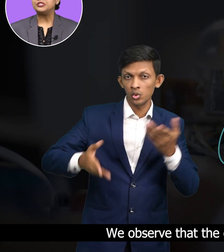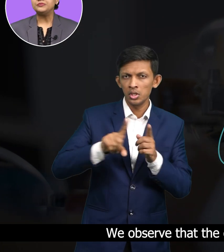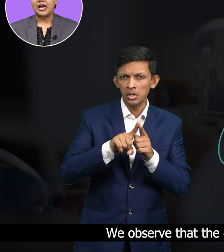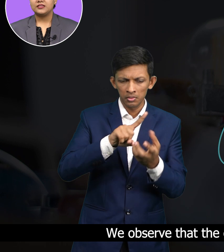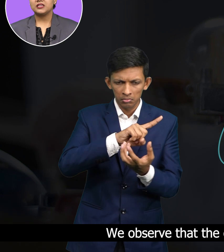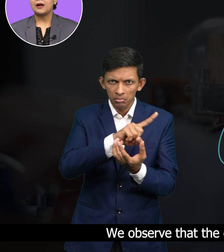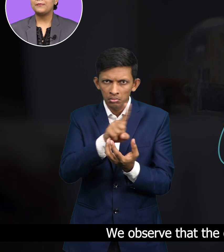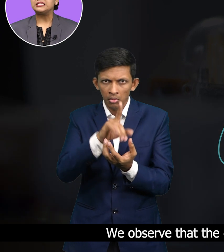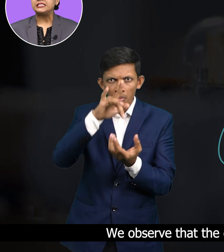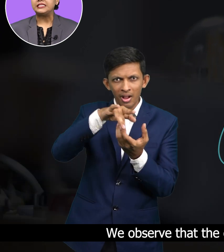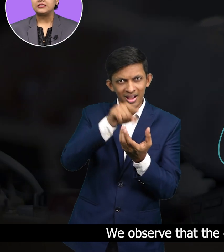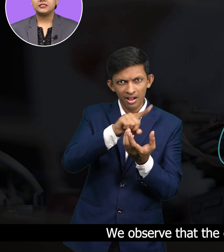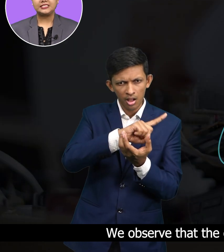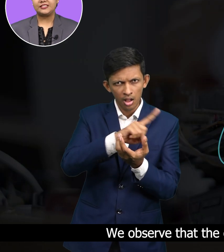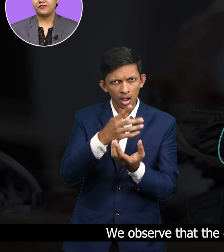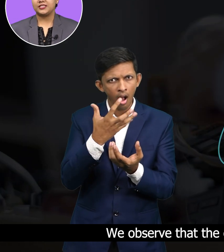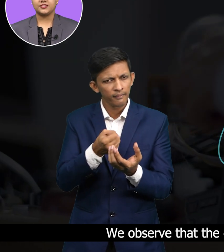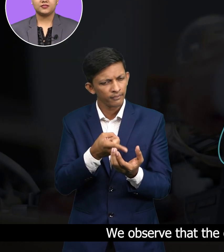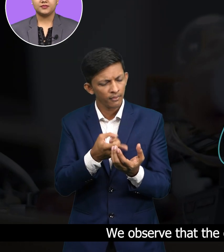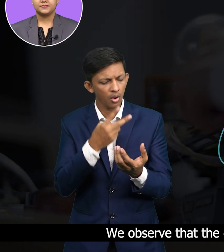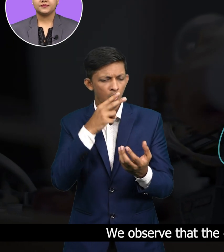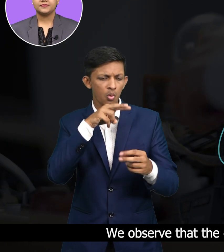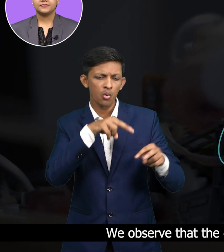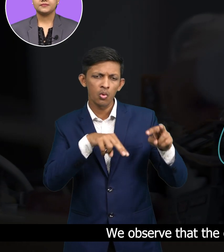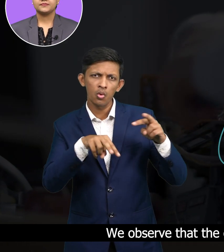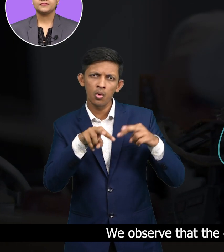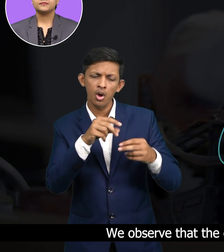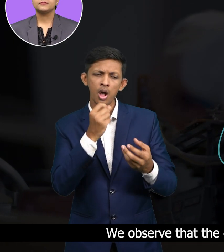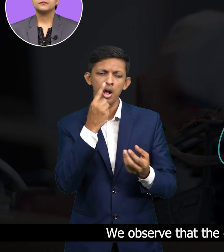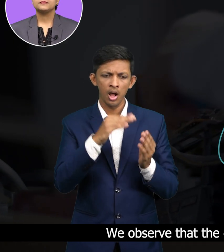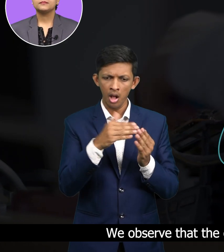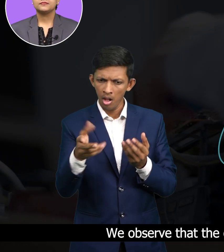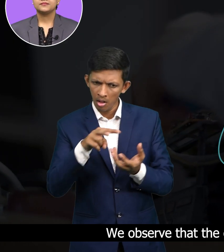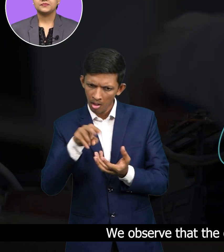We observe that the compass needle gets deflected.